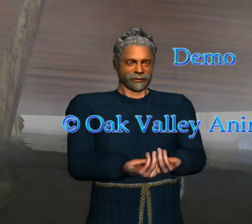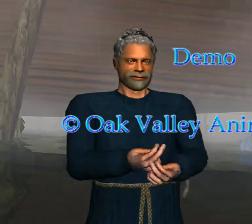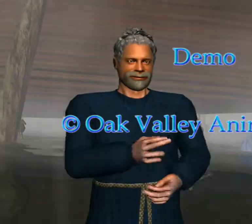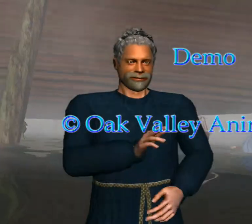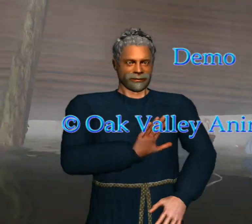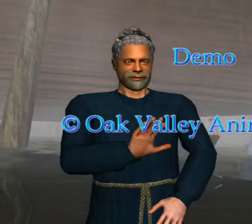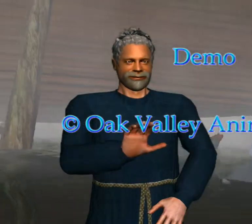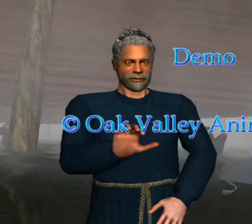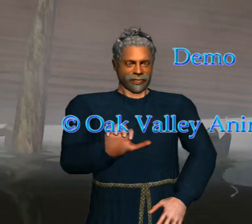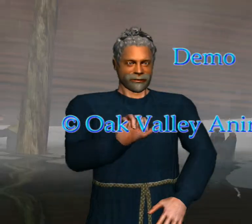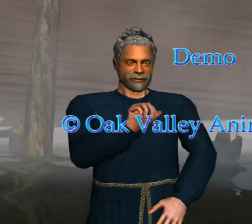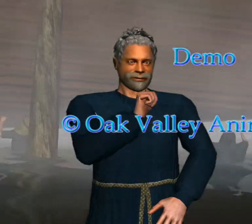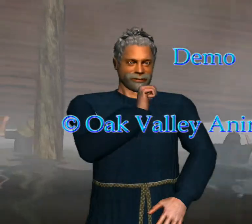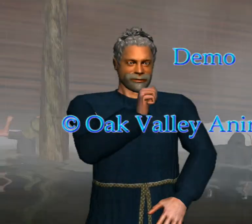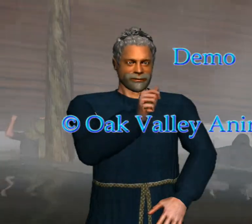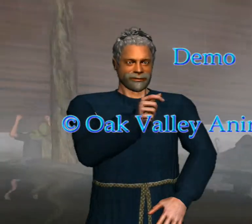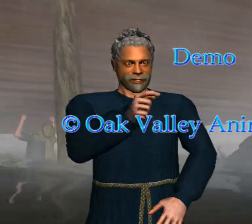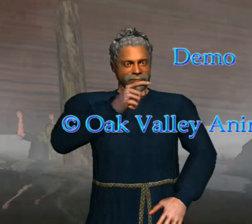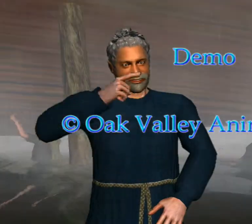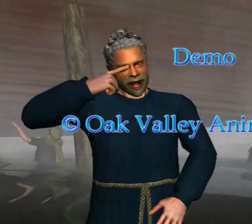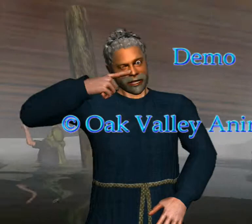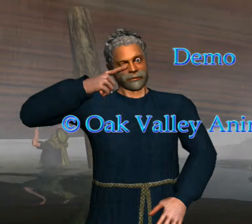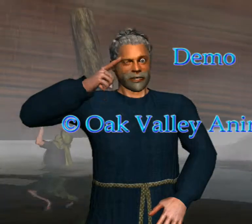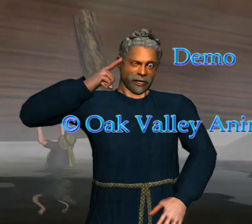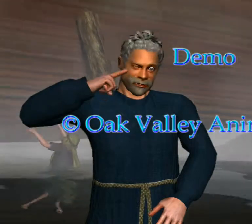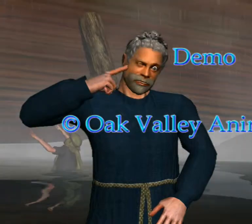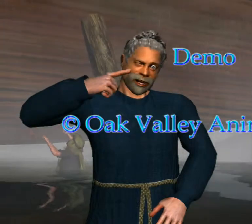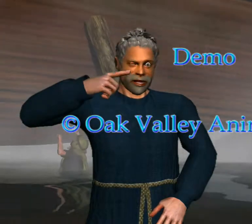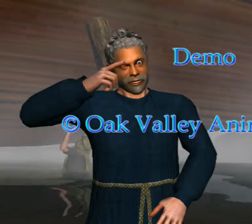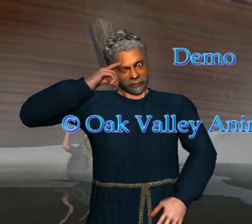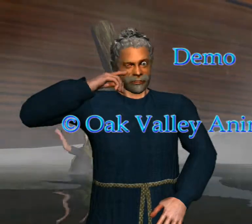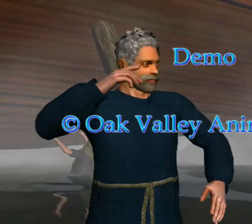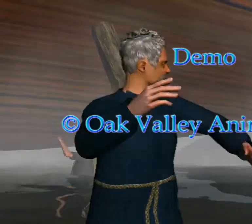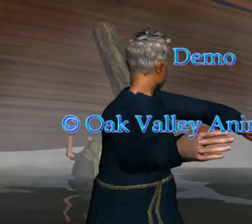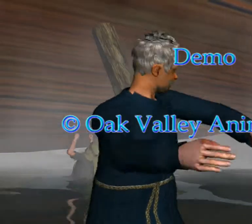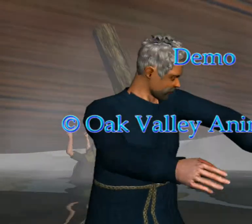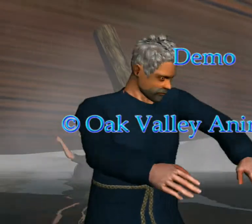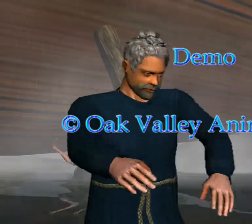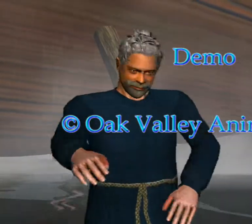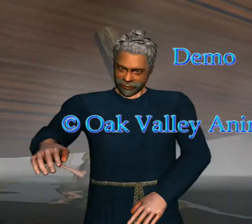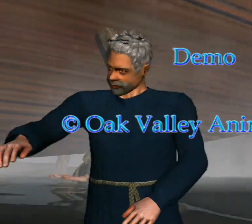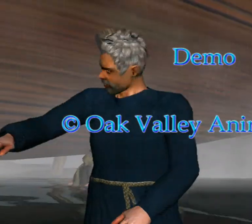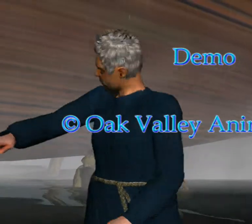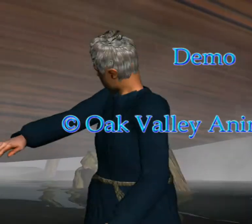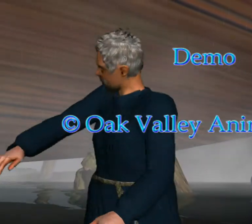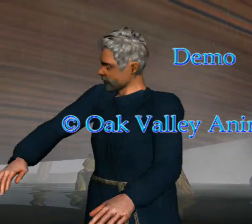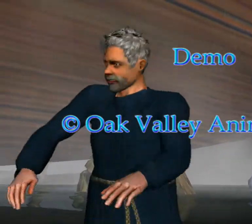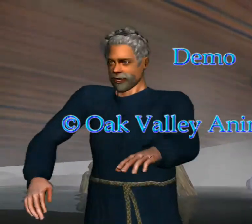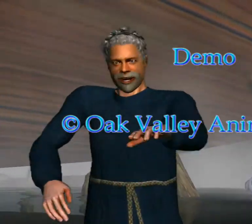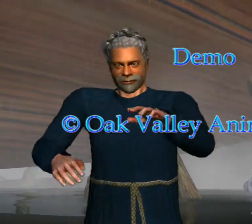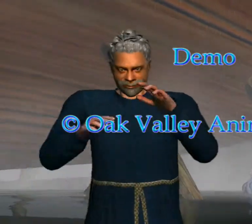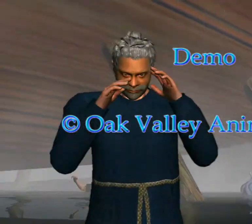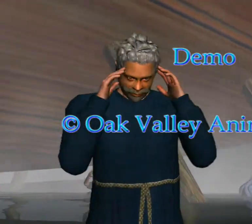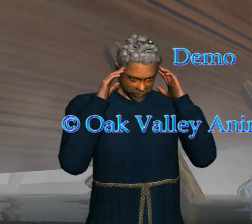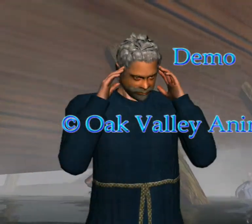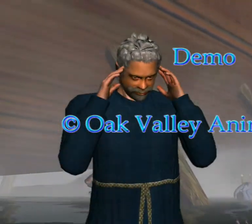cried, Noah, you're not crazy. There's water